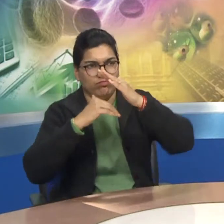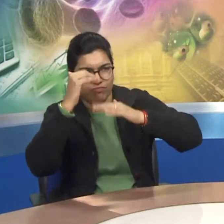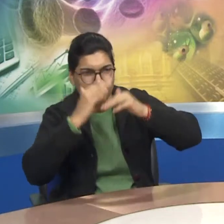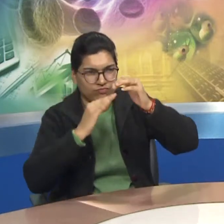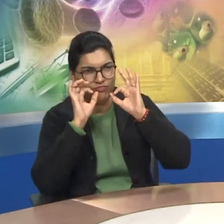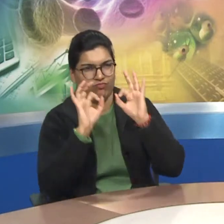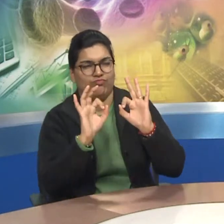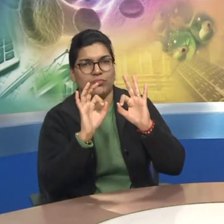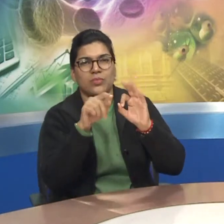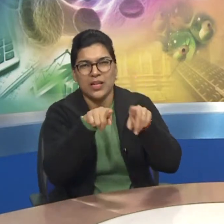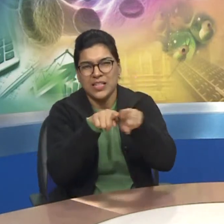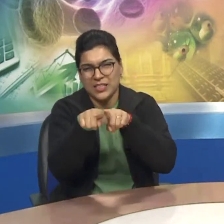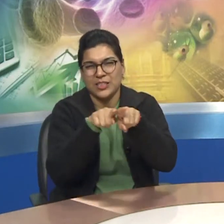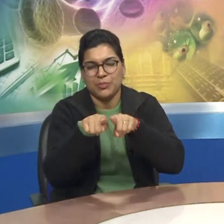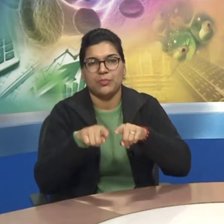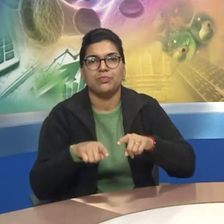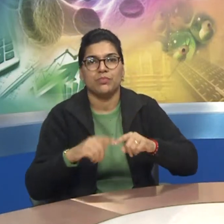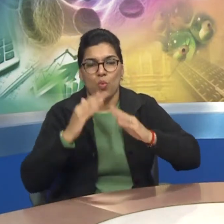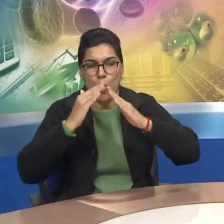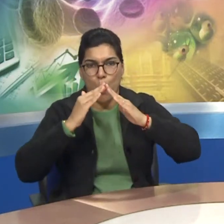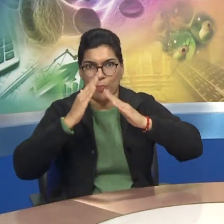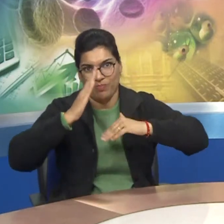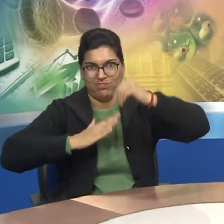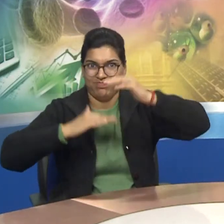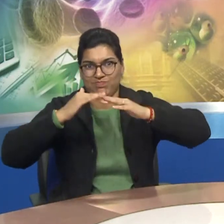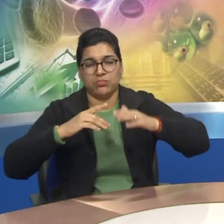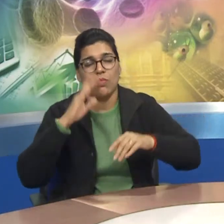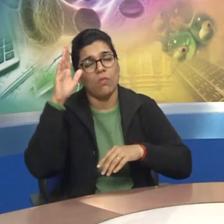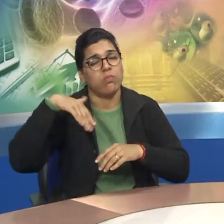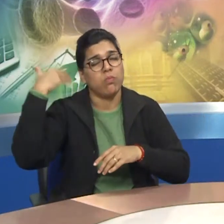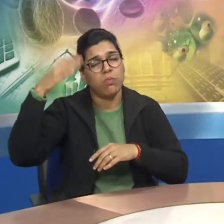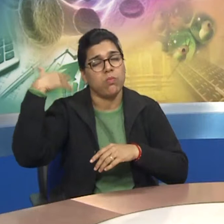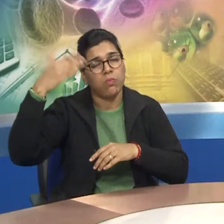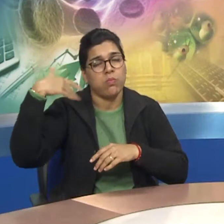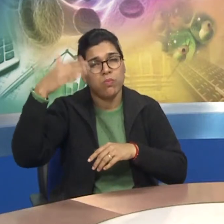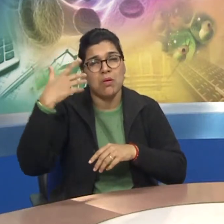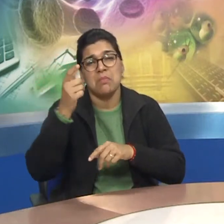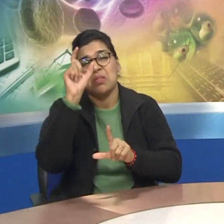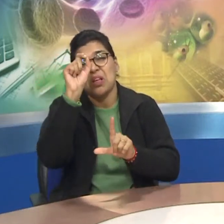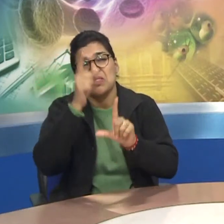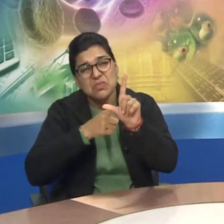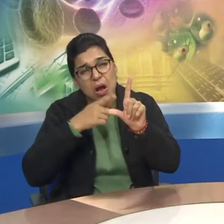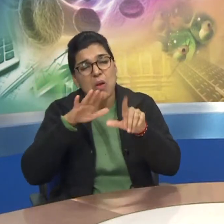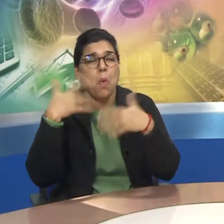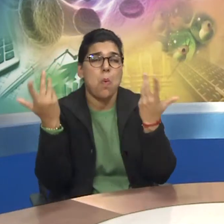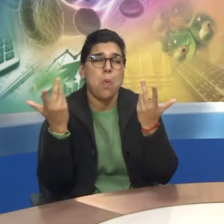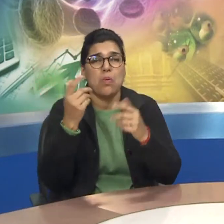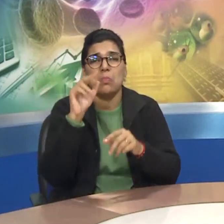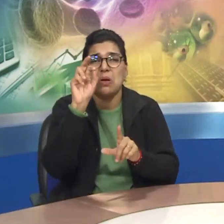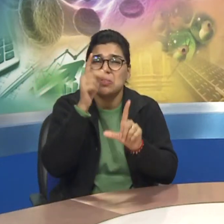restore. It means to bring back something to its original or former